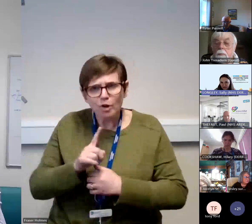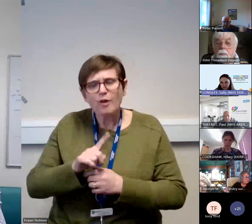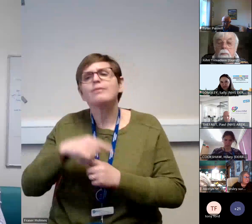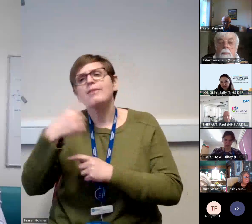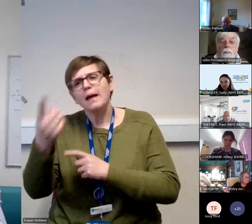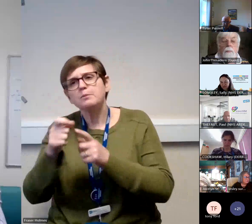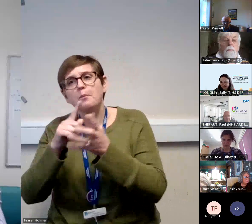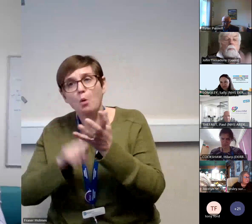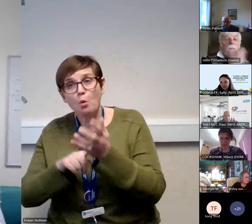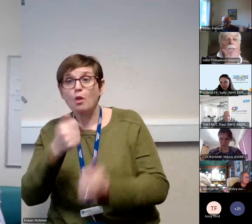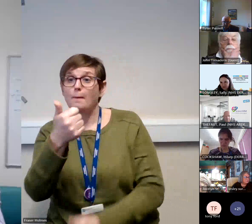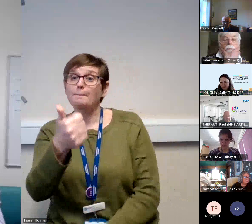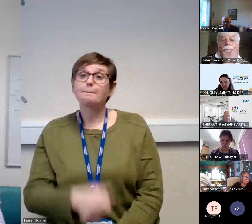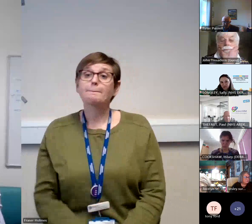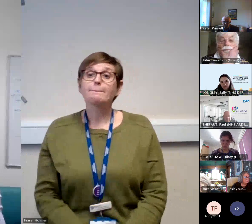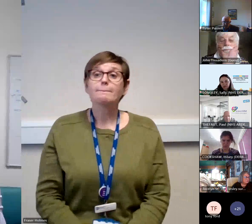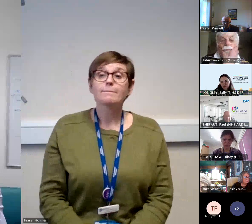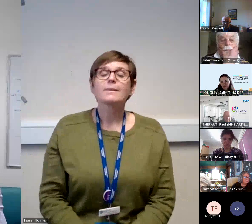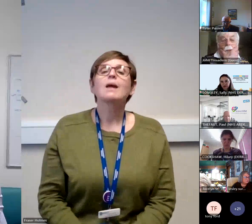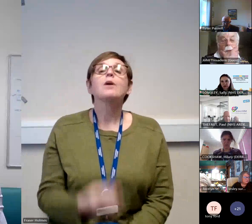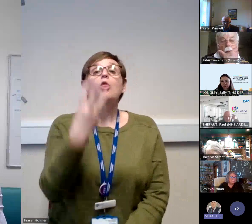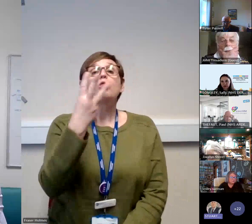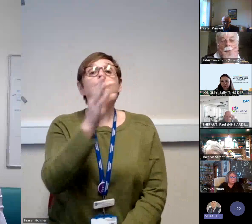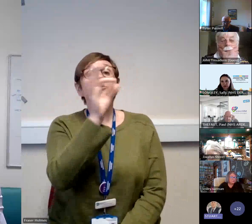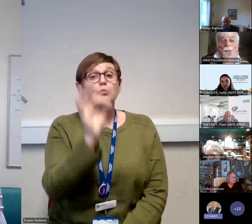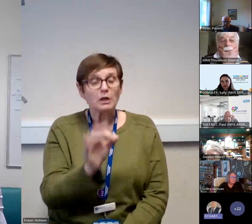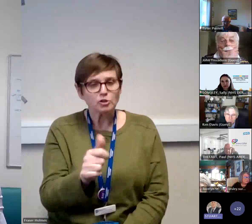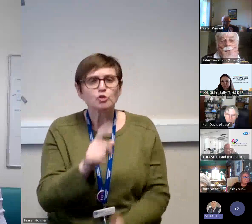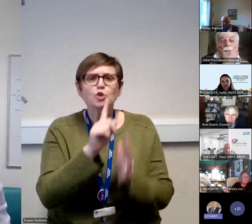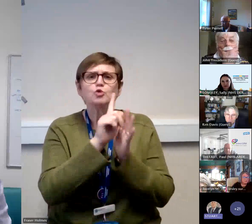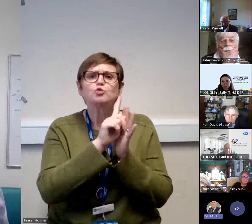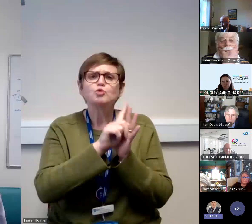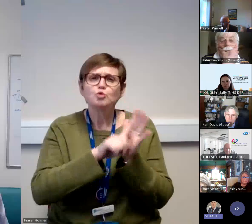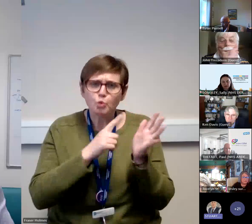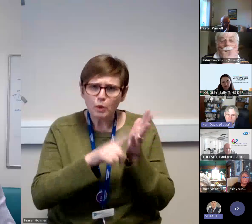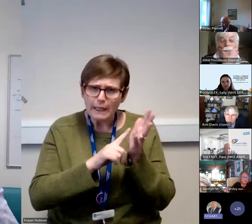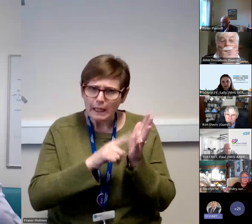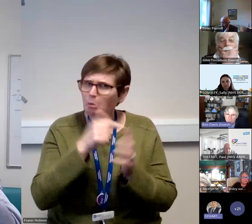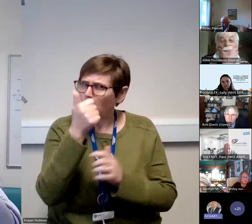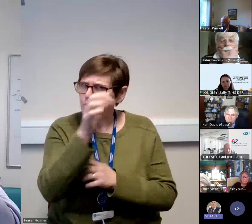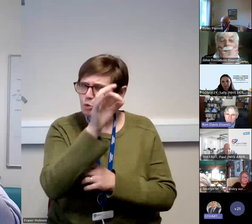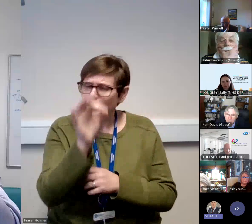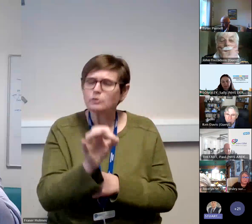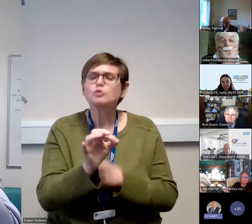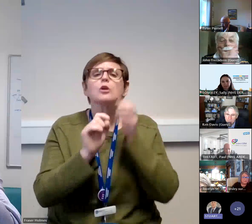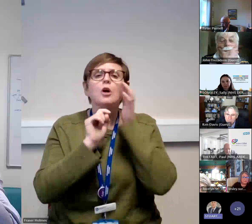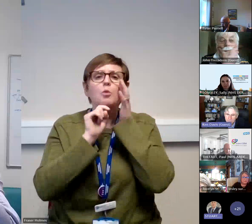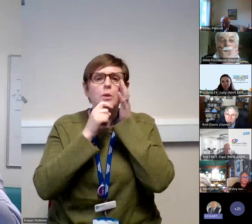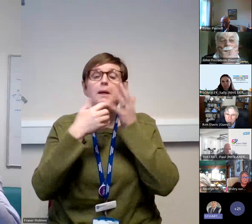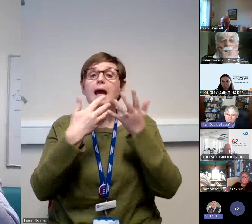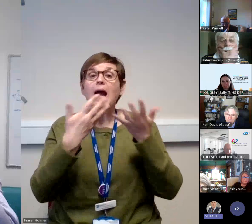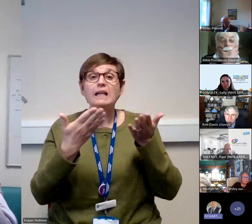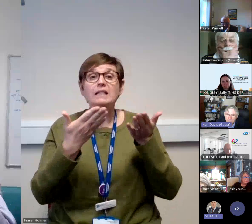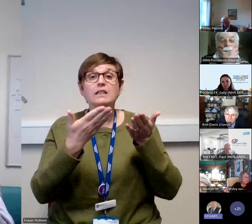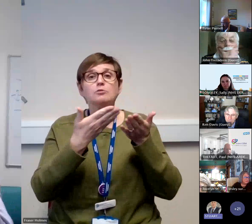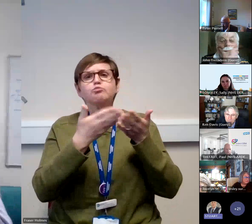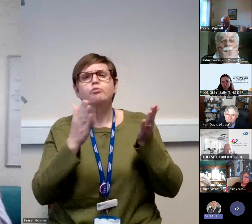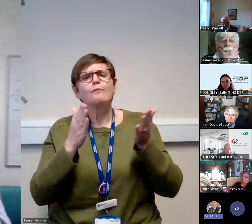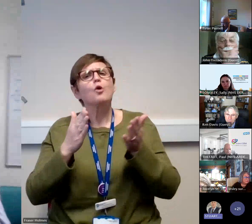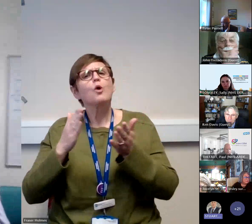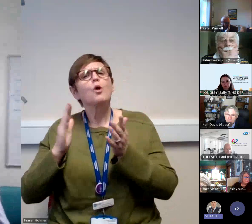Okay. Yeah, we have 3 questions. First of all, Julie Corn, very good question. Will there be any scope for direct